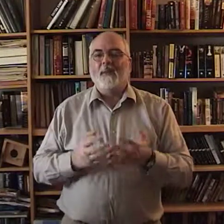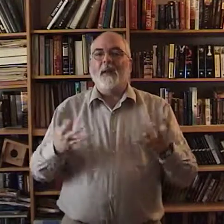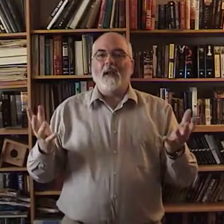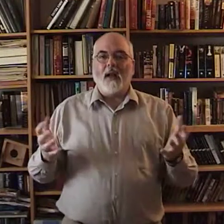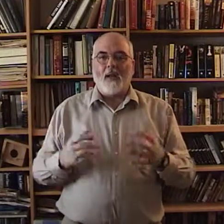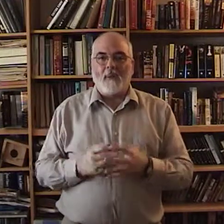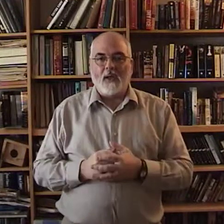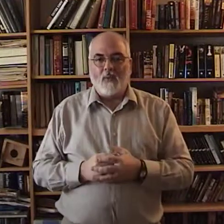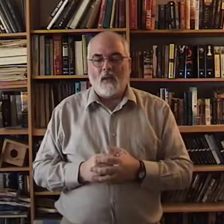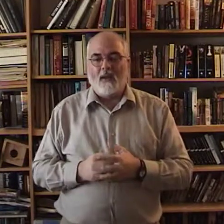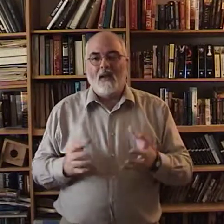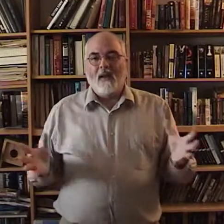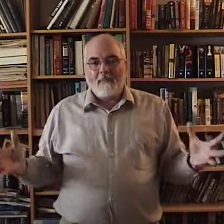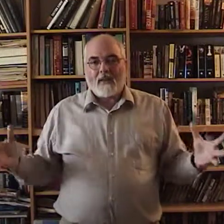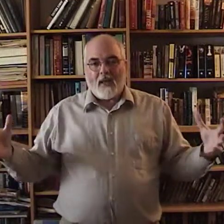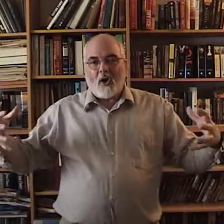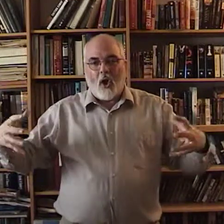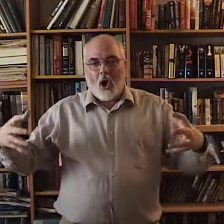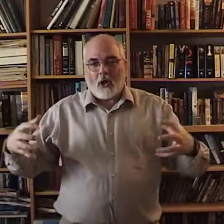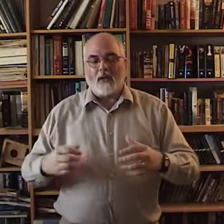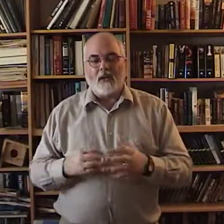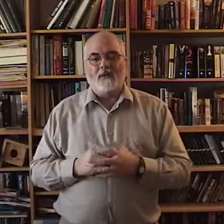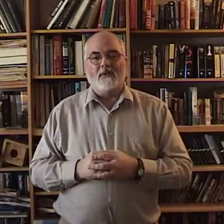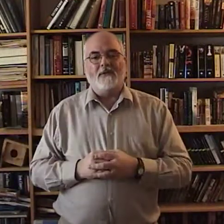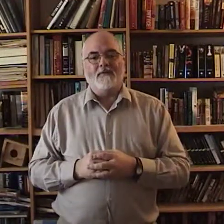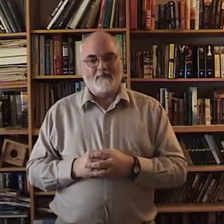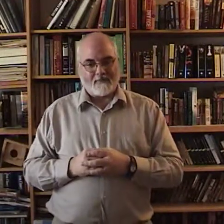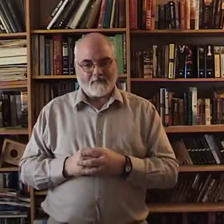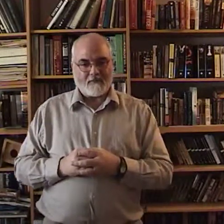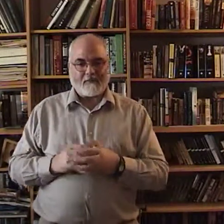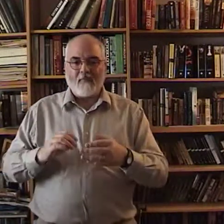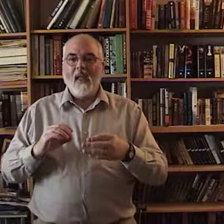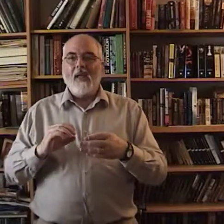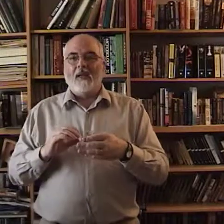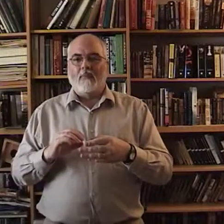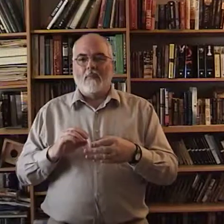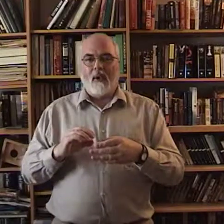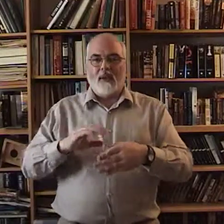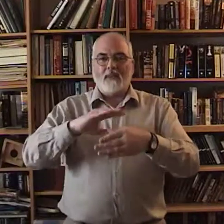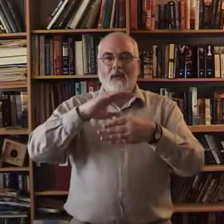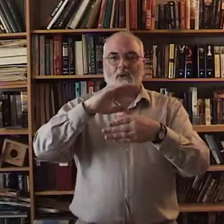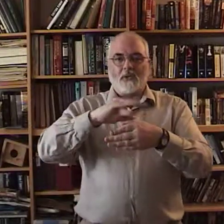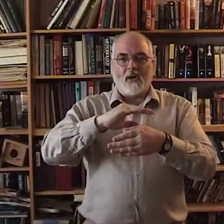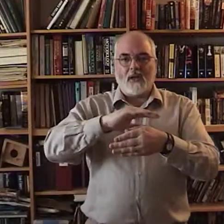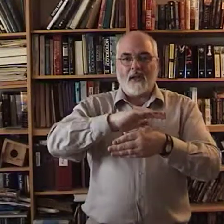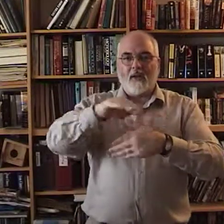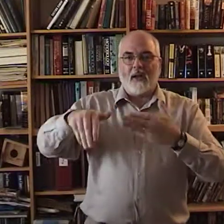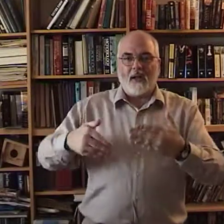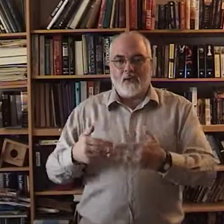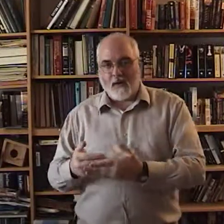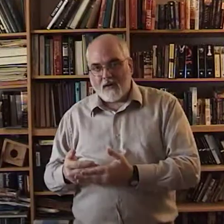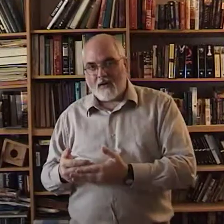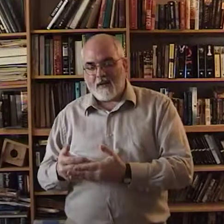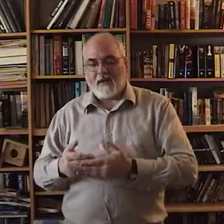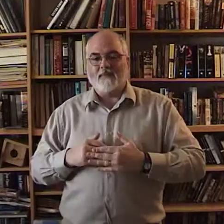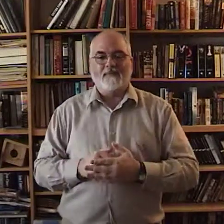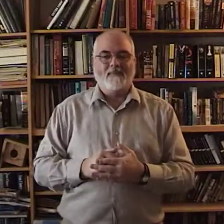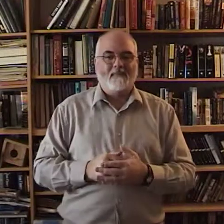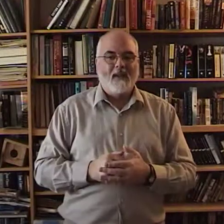Depending on how big you wanted to make that all inclusive. The point is, though, you start here and you end here.